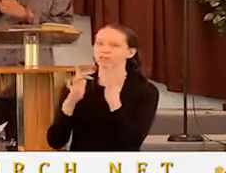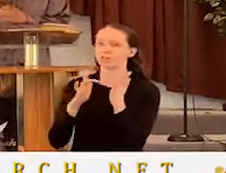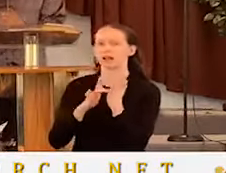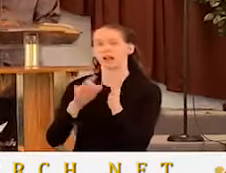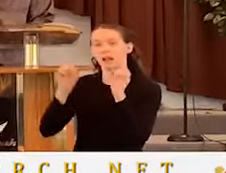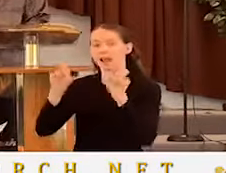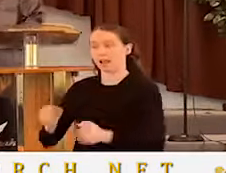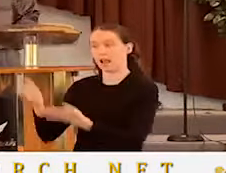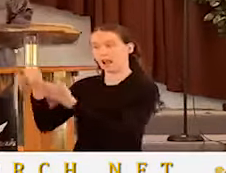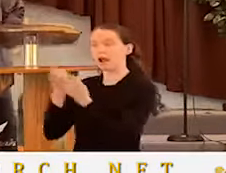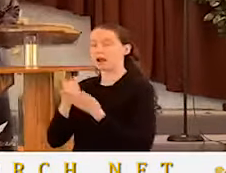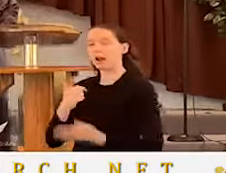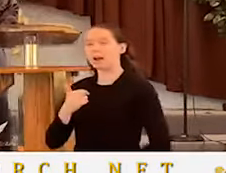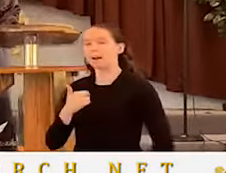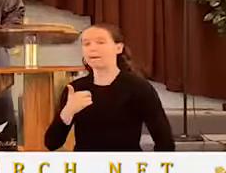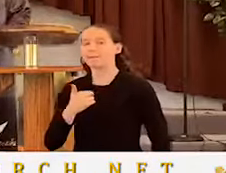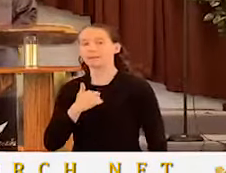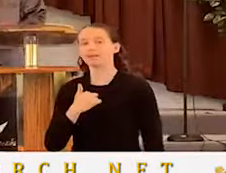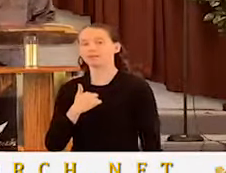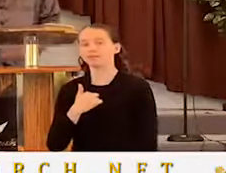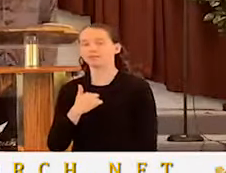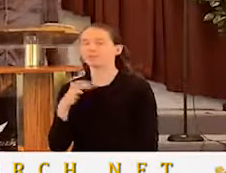Jesus can help me.